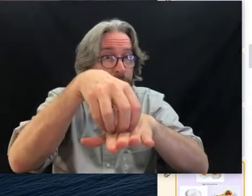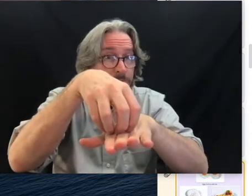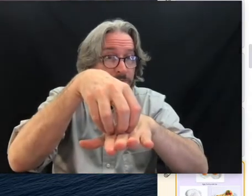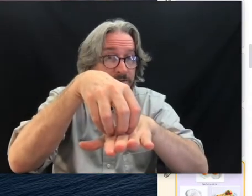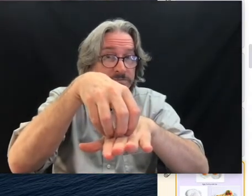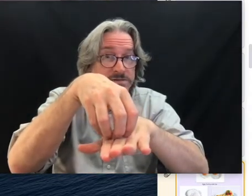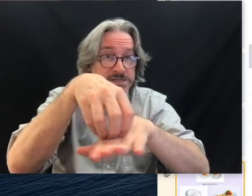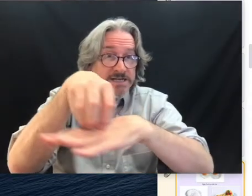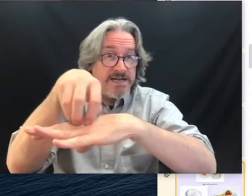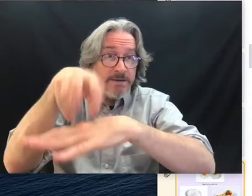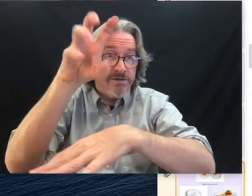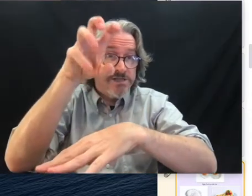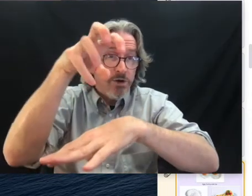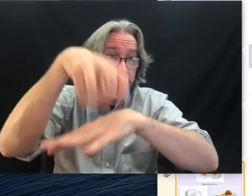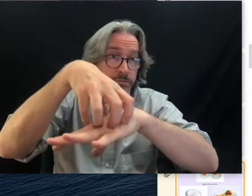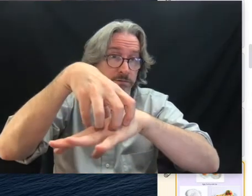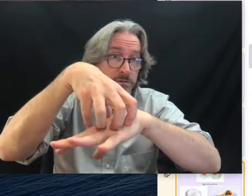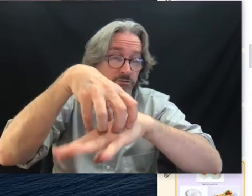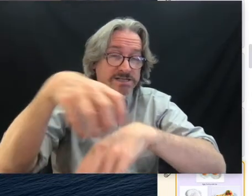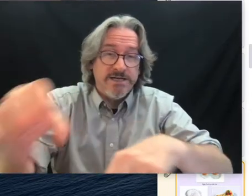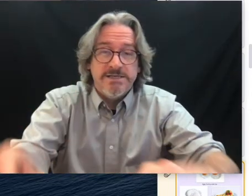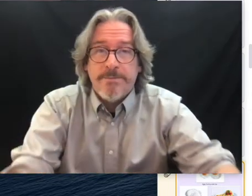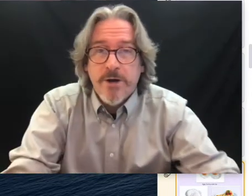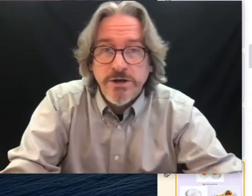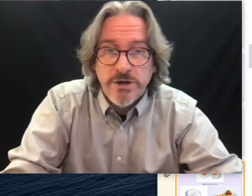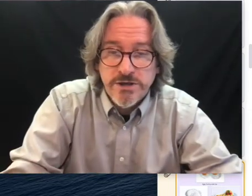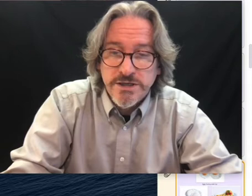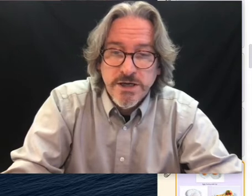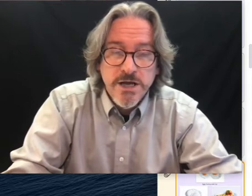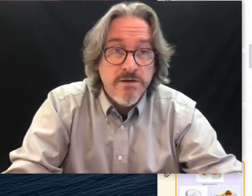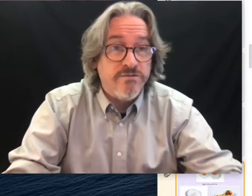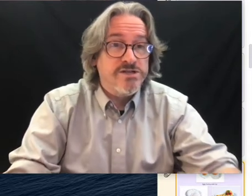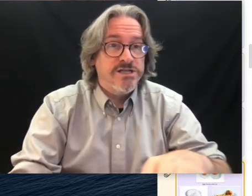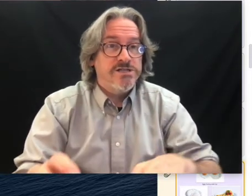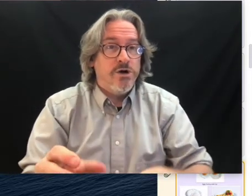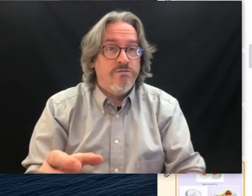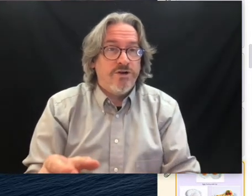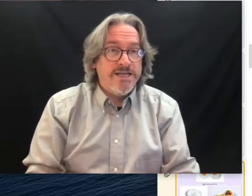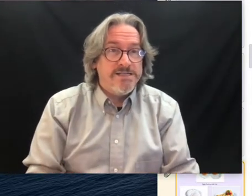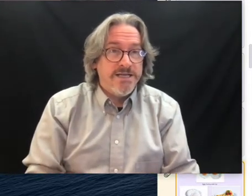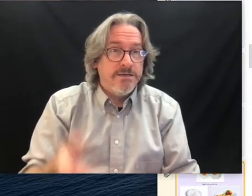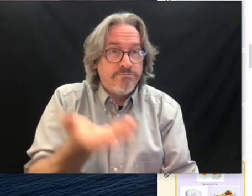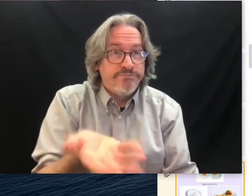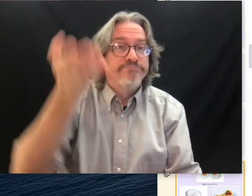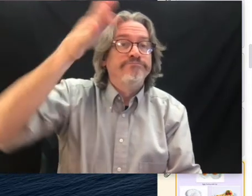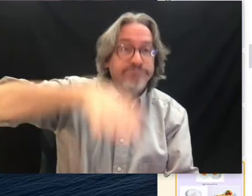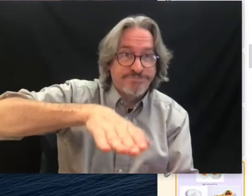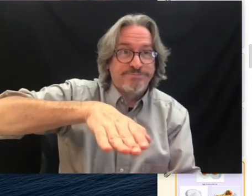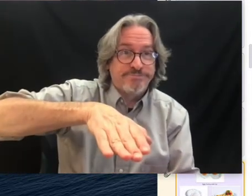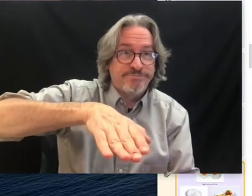boom, right? Sunny side up. Here's the yolk resting on top, uncooked, versus over easy,